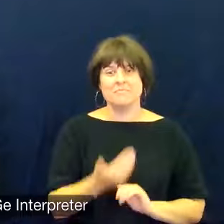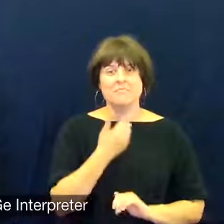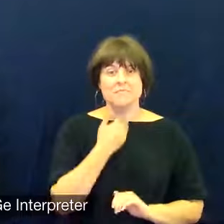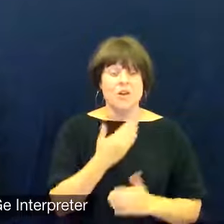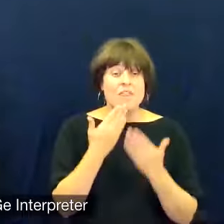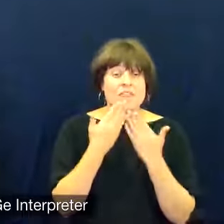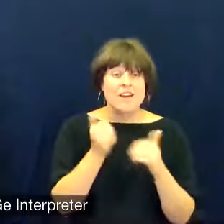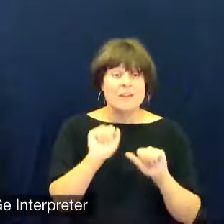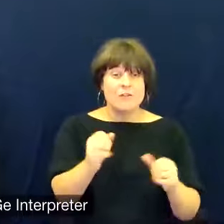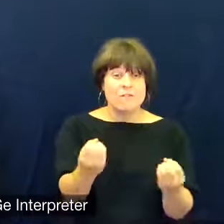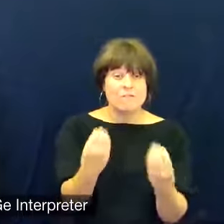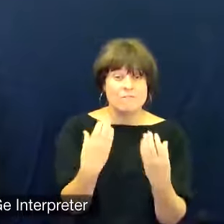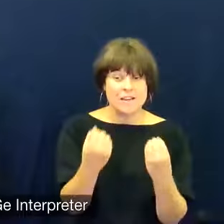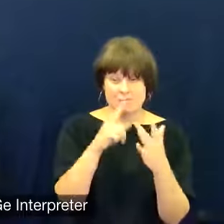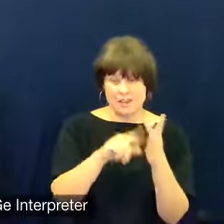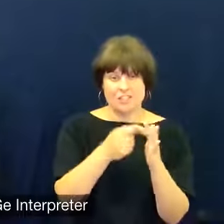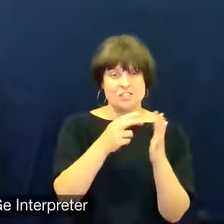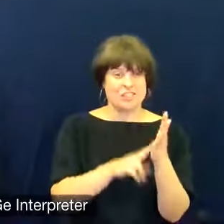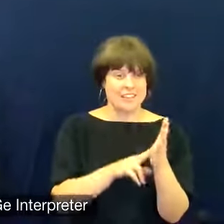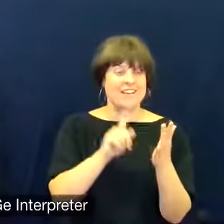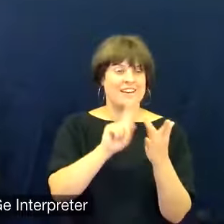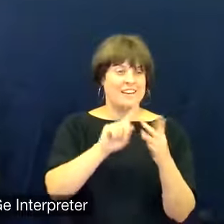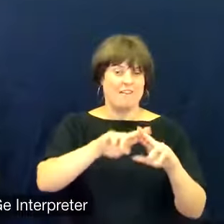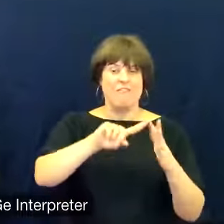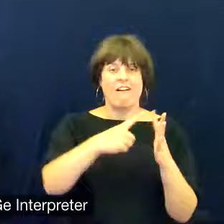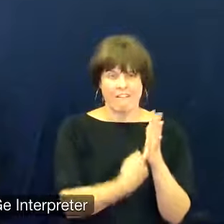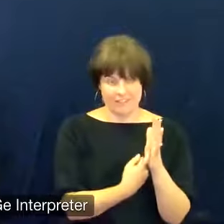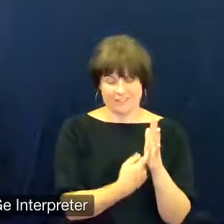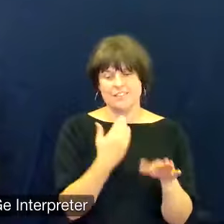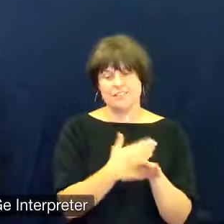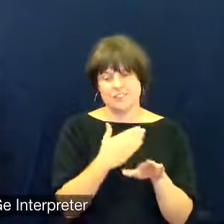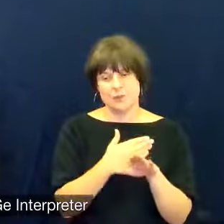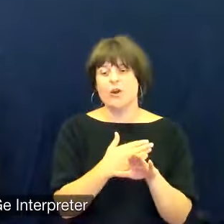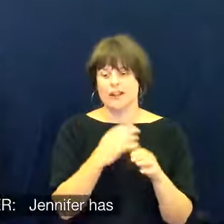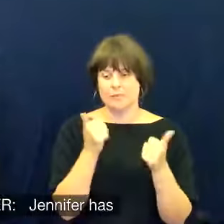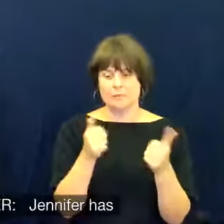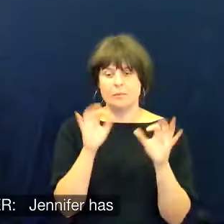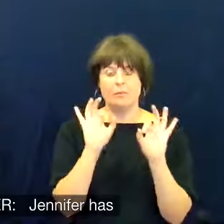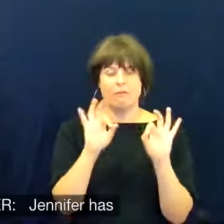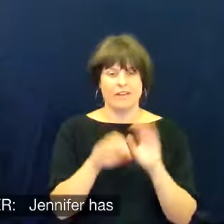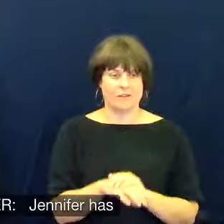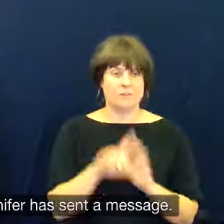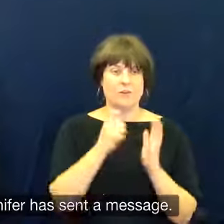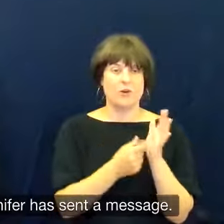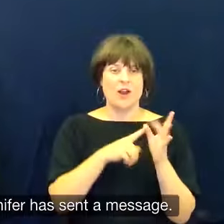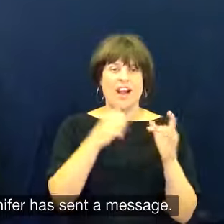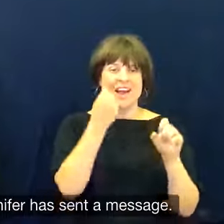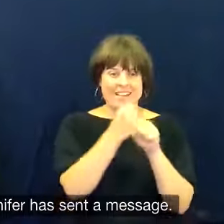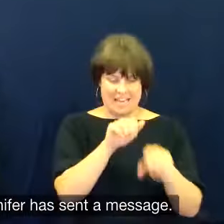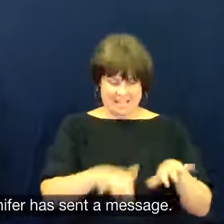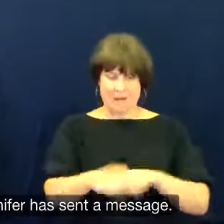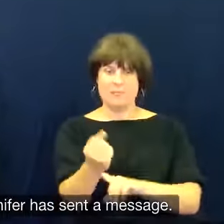Jennifer. Okay, well, and now we know that it is still working. Craig has typed yes. Okay, great. We're still online